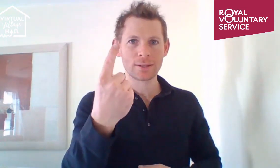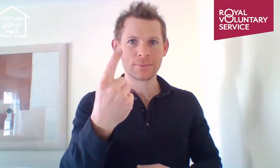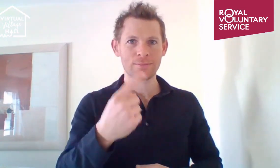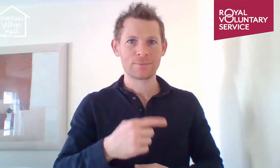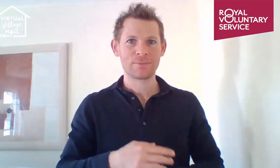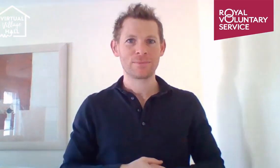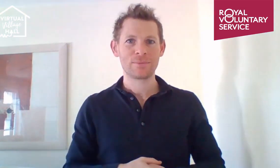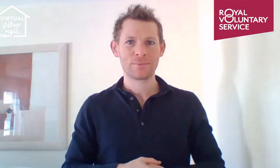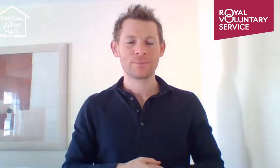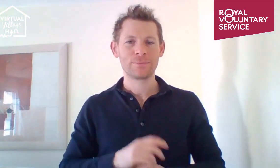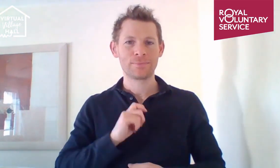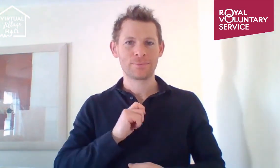Okay, so number one,